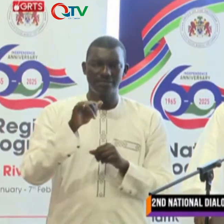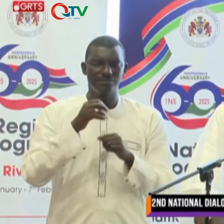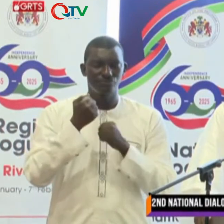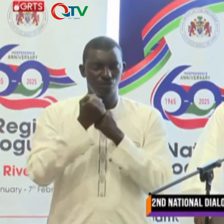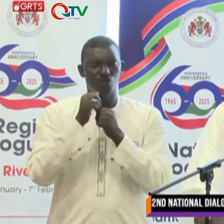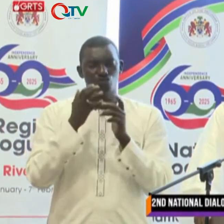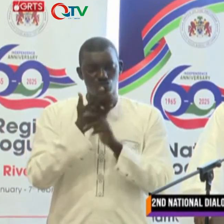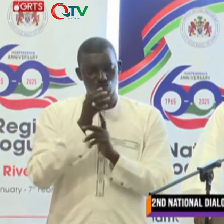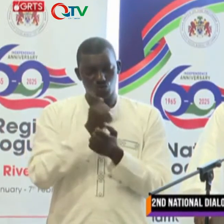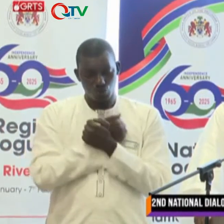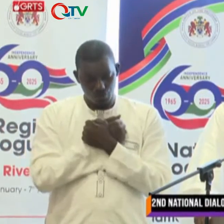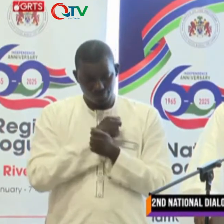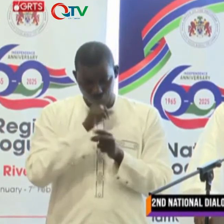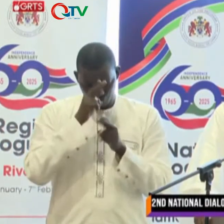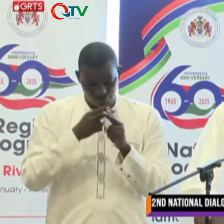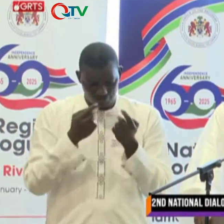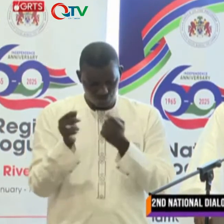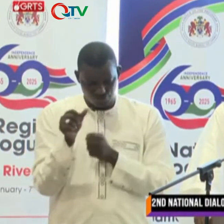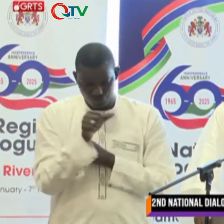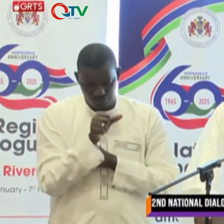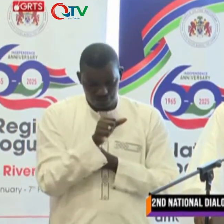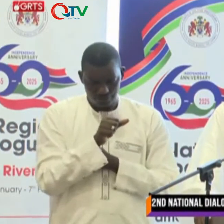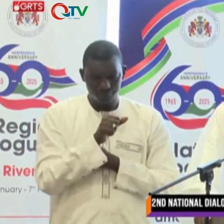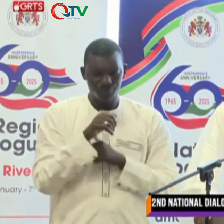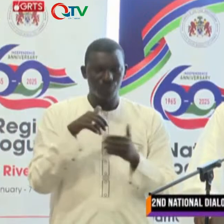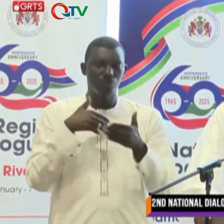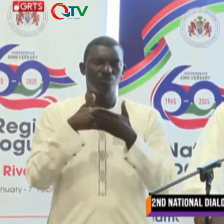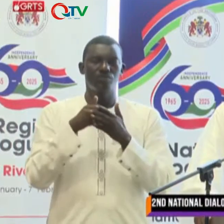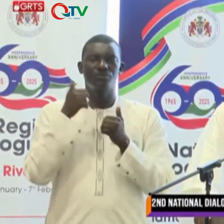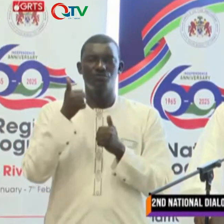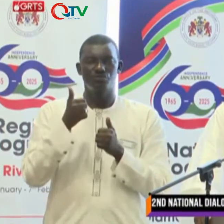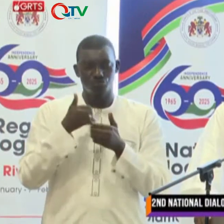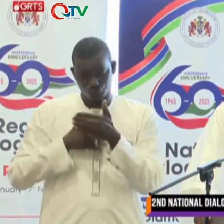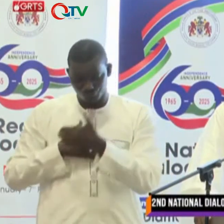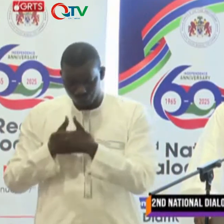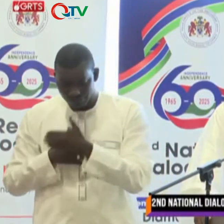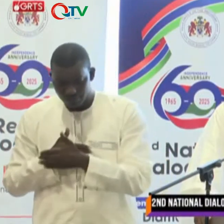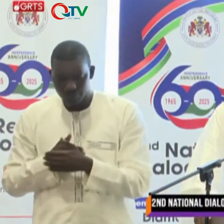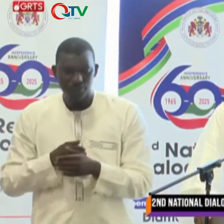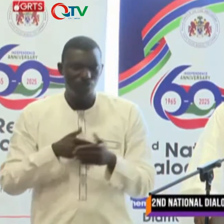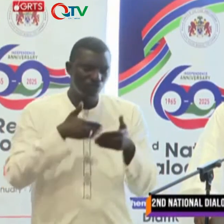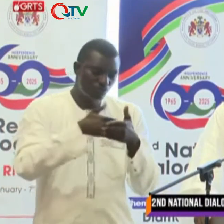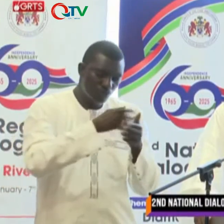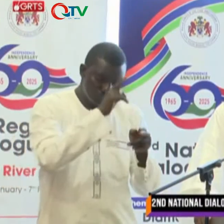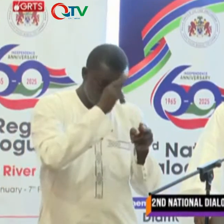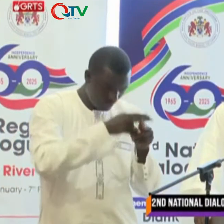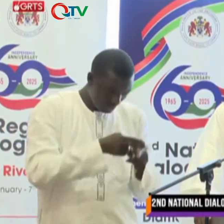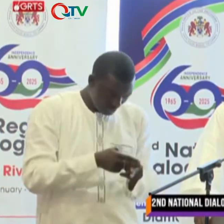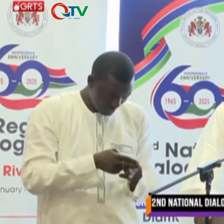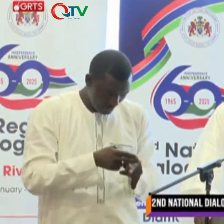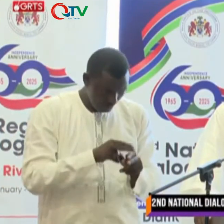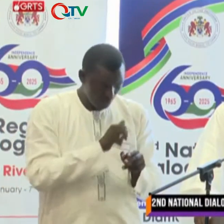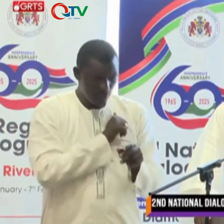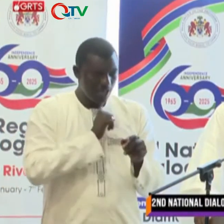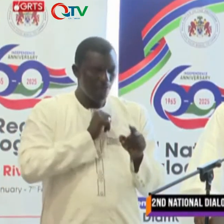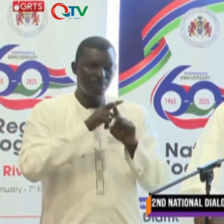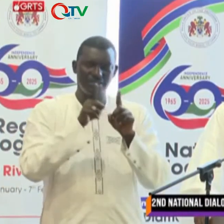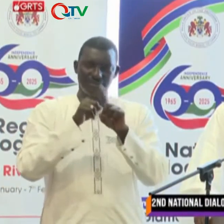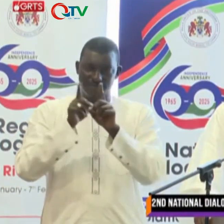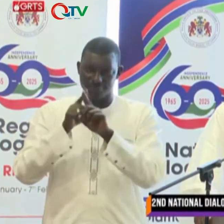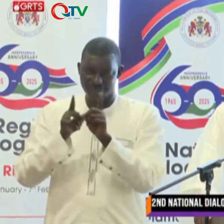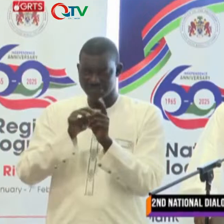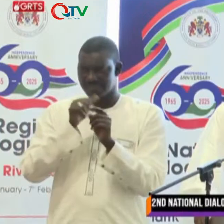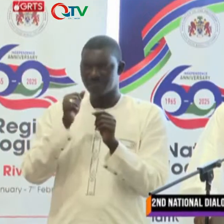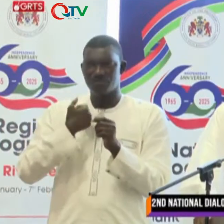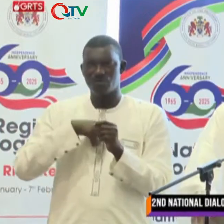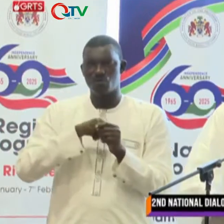for one another, towards good neighborliness, towards respect for our diversity and for our